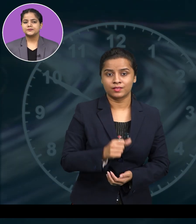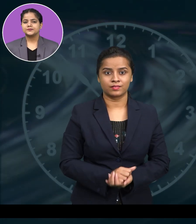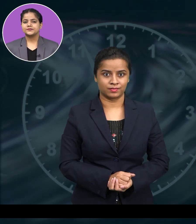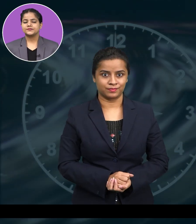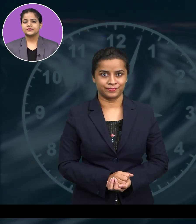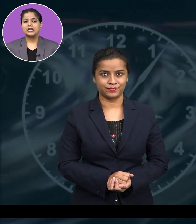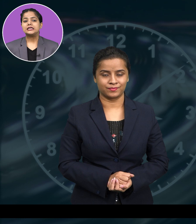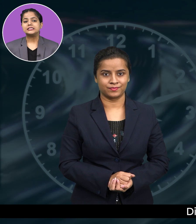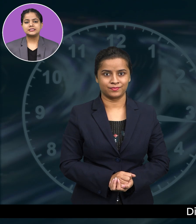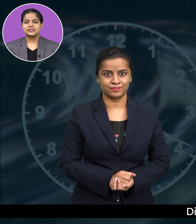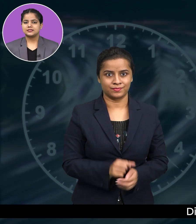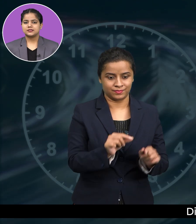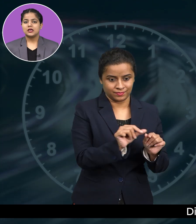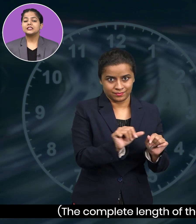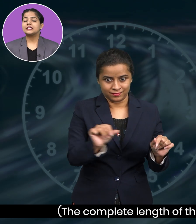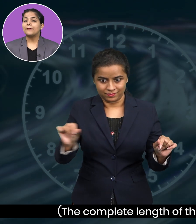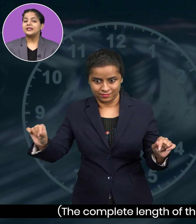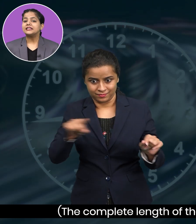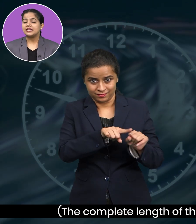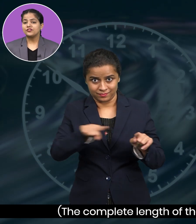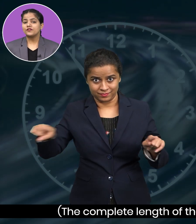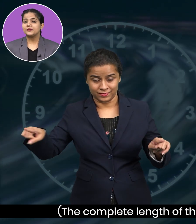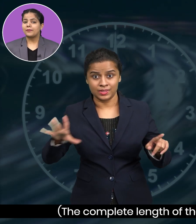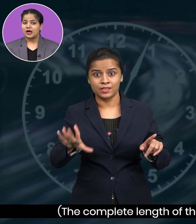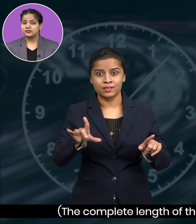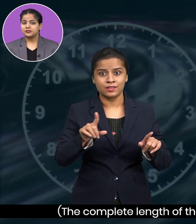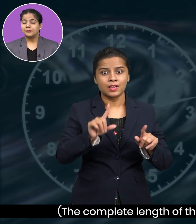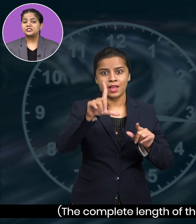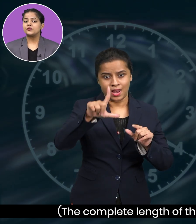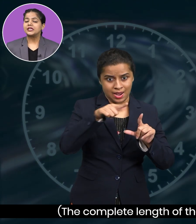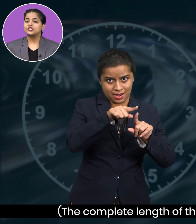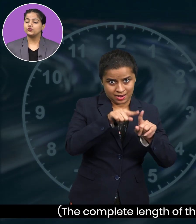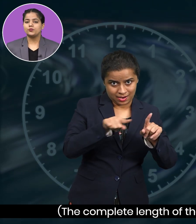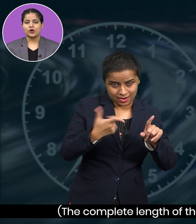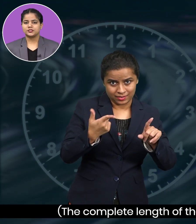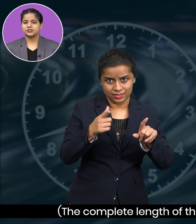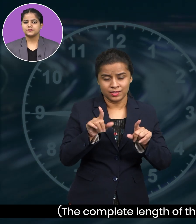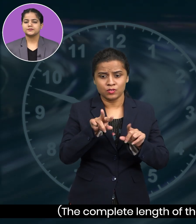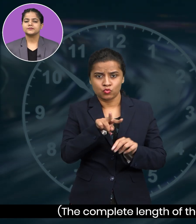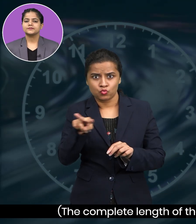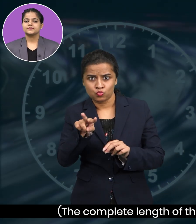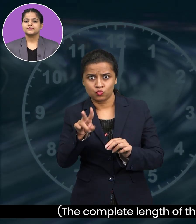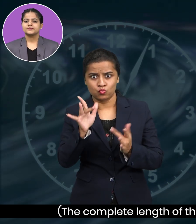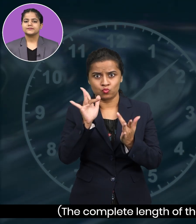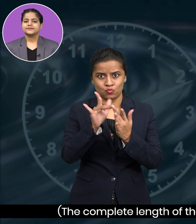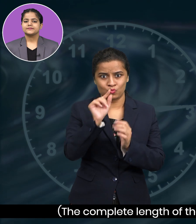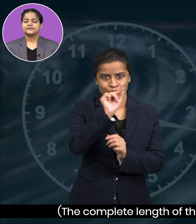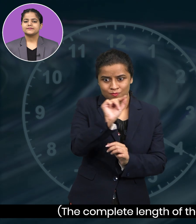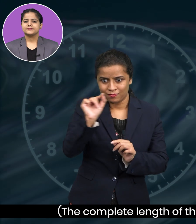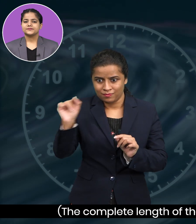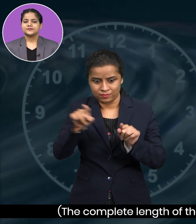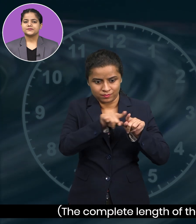fast, distance, the complete length of the path between any 2 points,